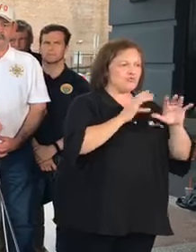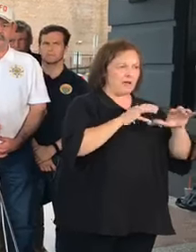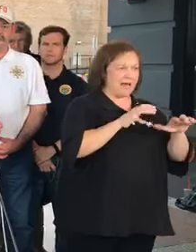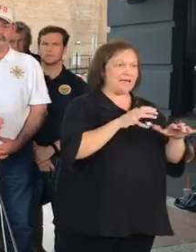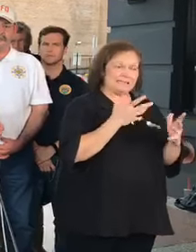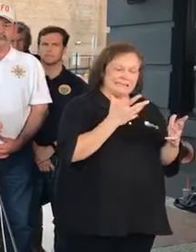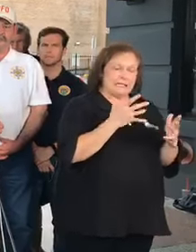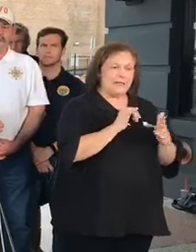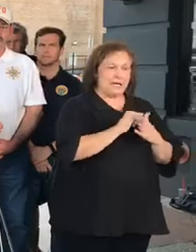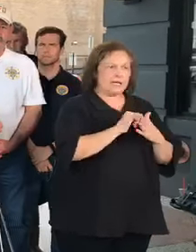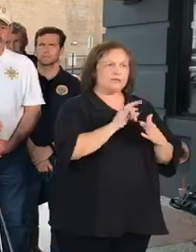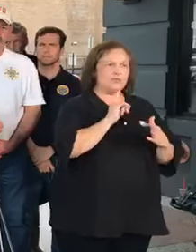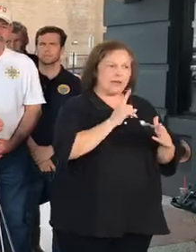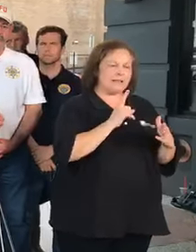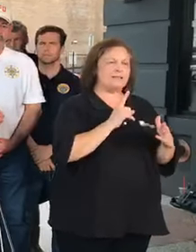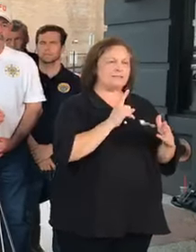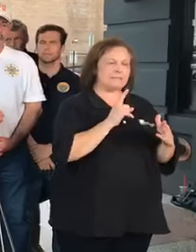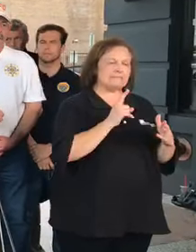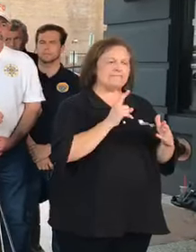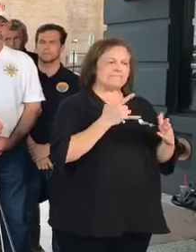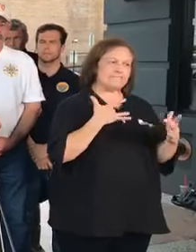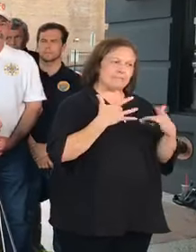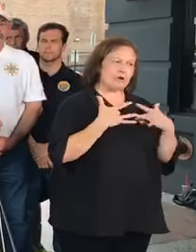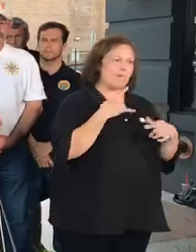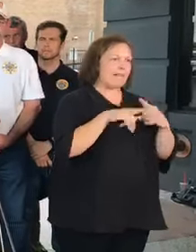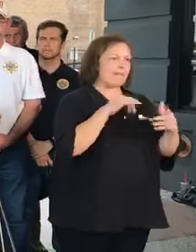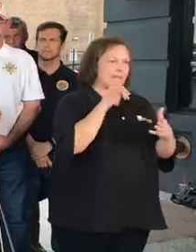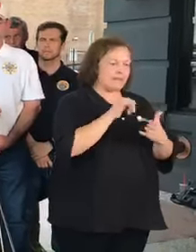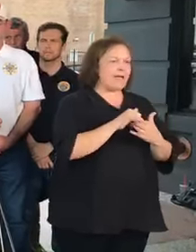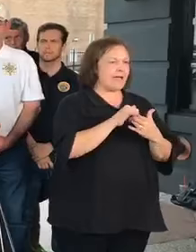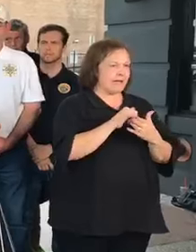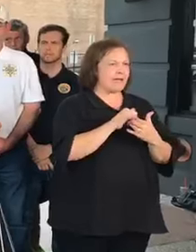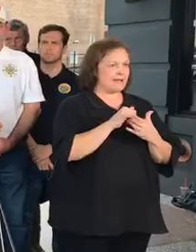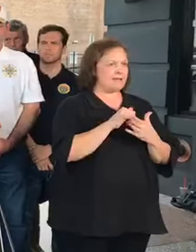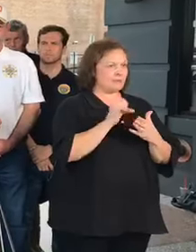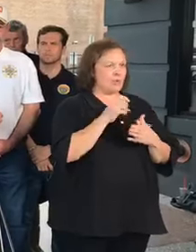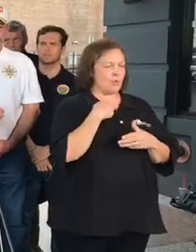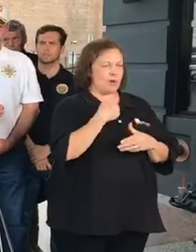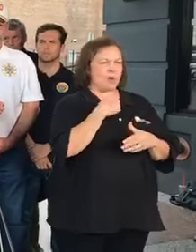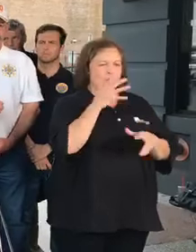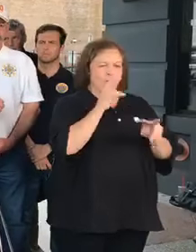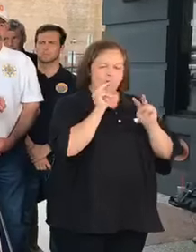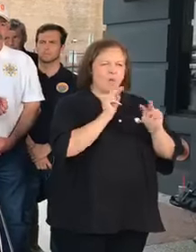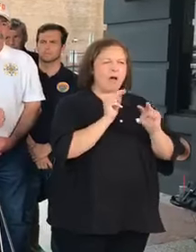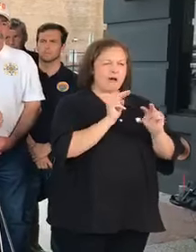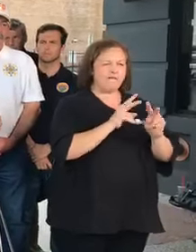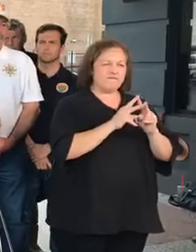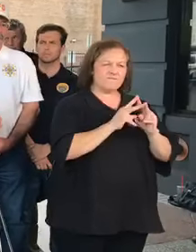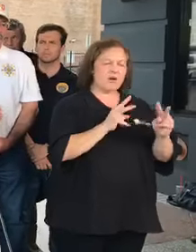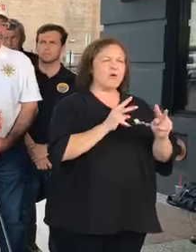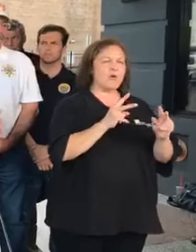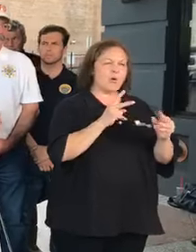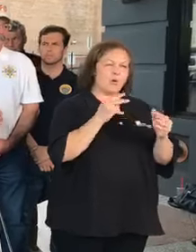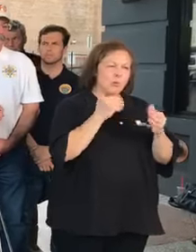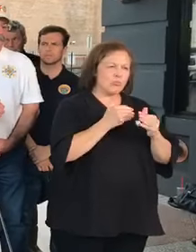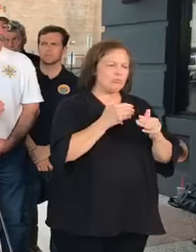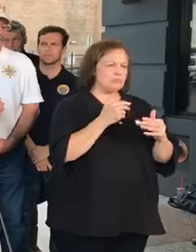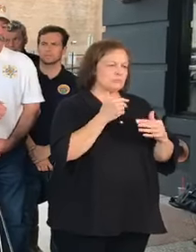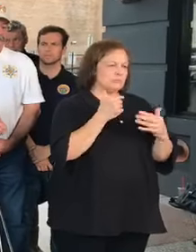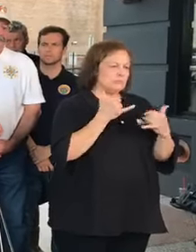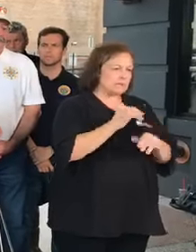obviously something that's very concerning to us, and that we will continue to follow extremely closely all through tonight,